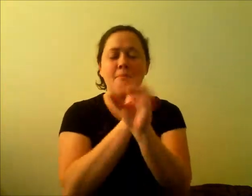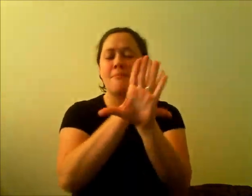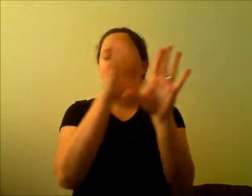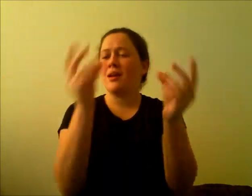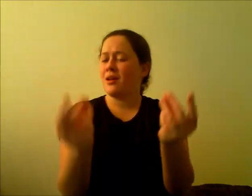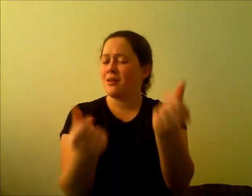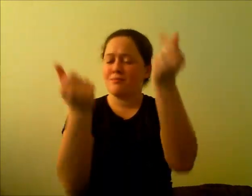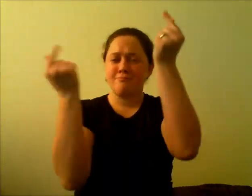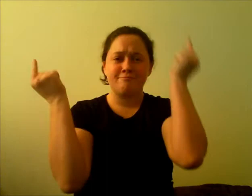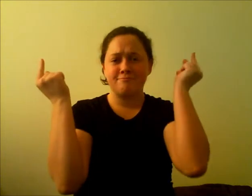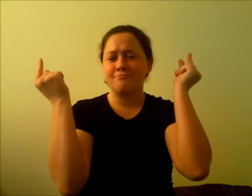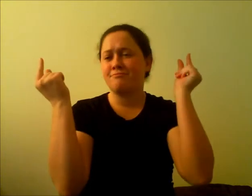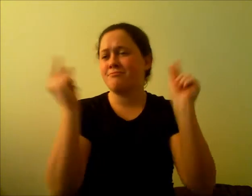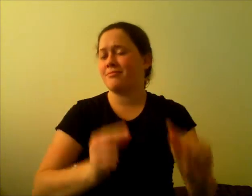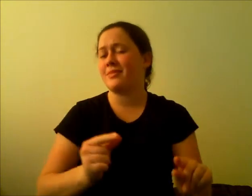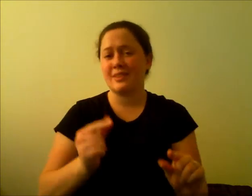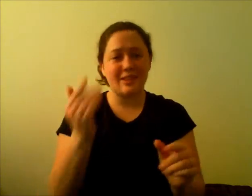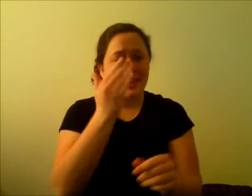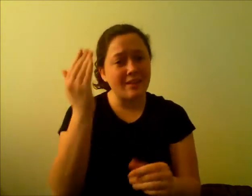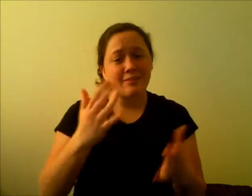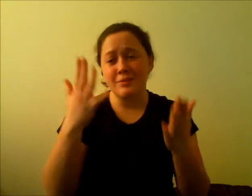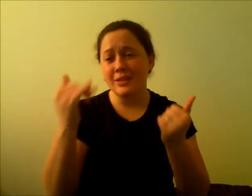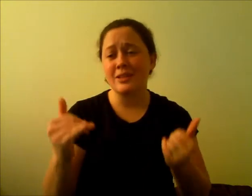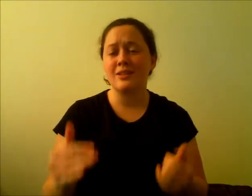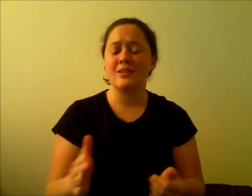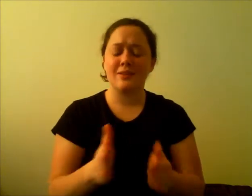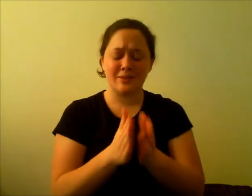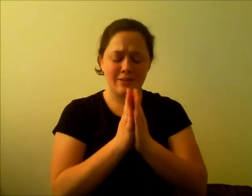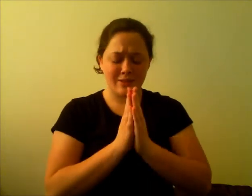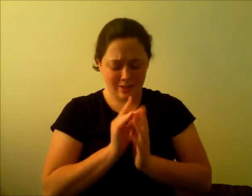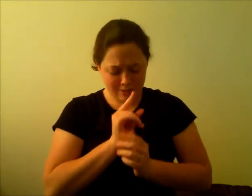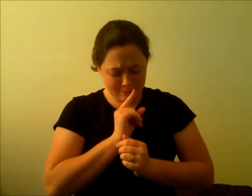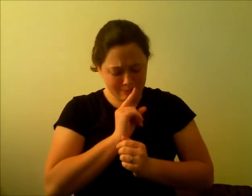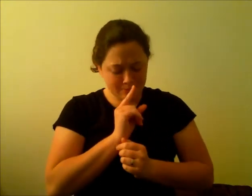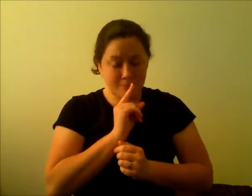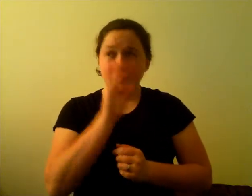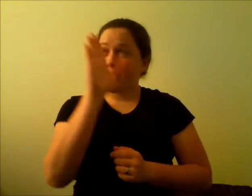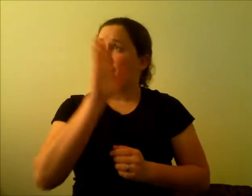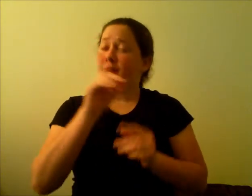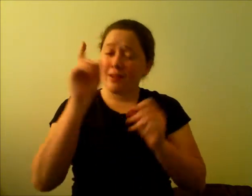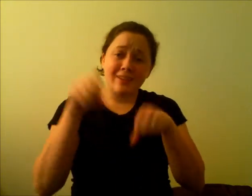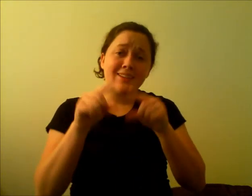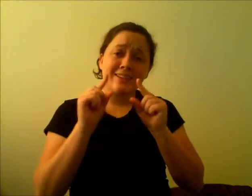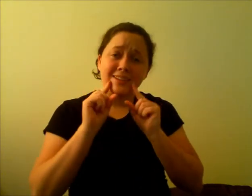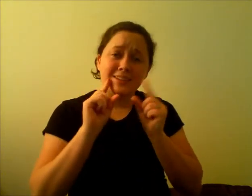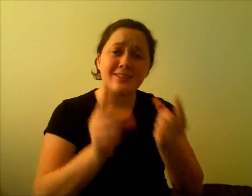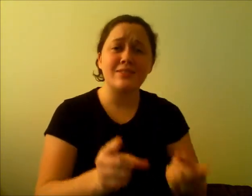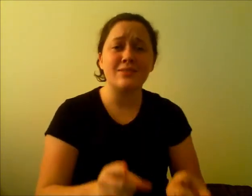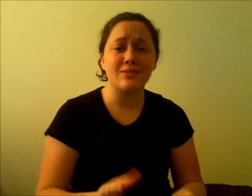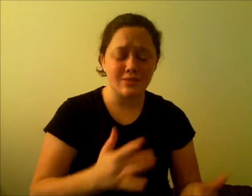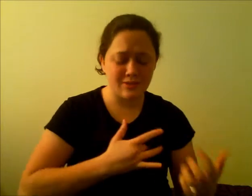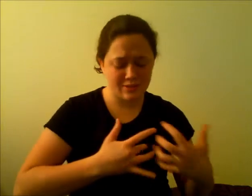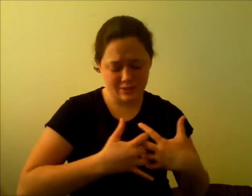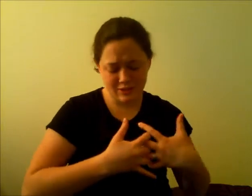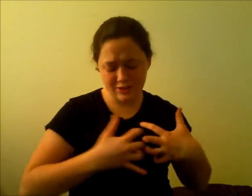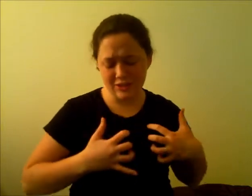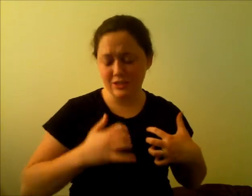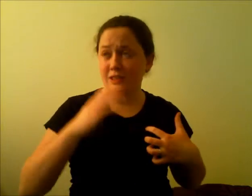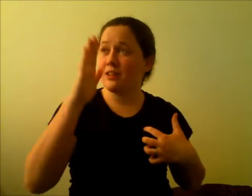miracles just happen Silent prayers get answered Broken hearts